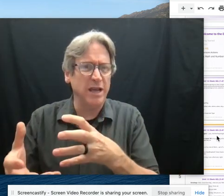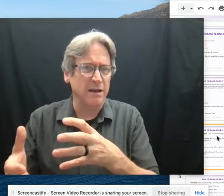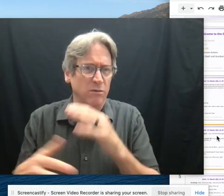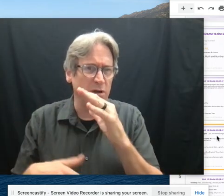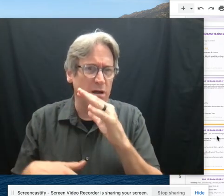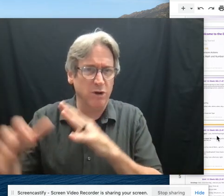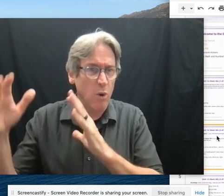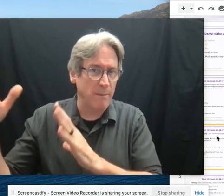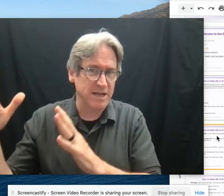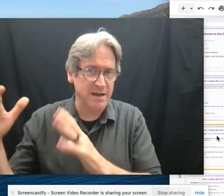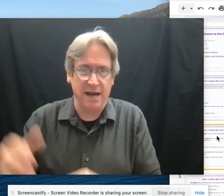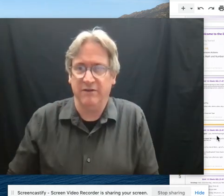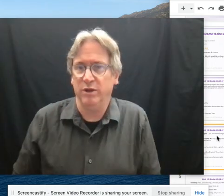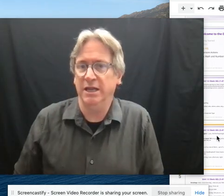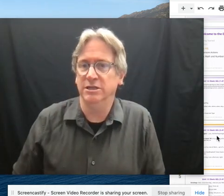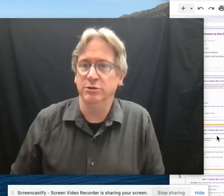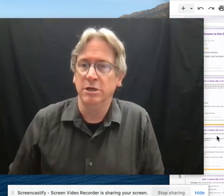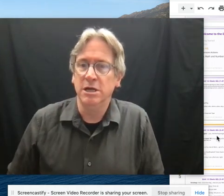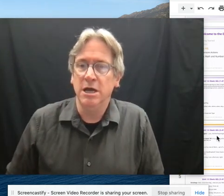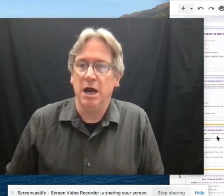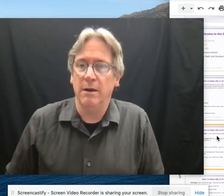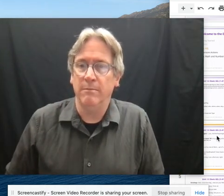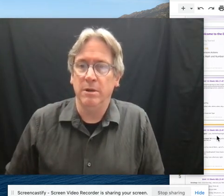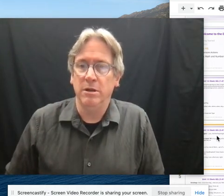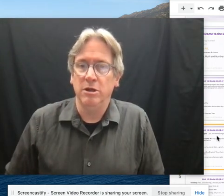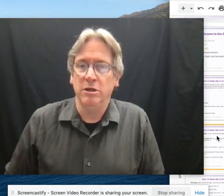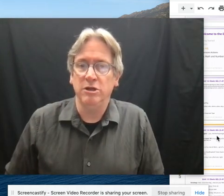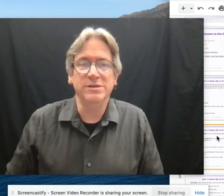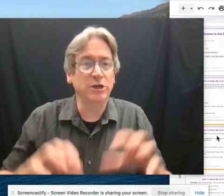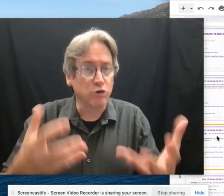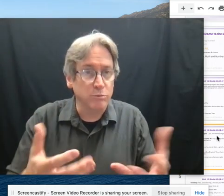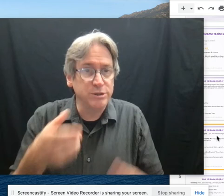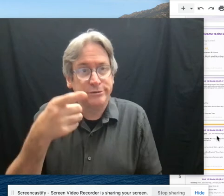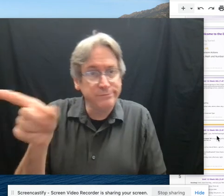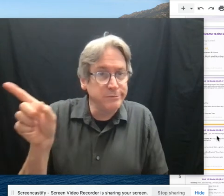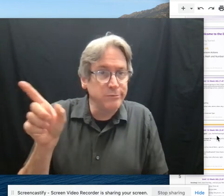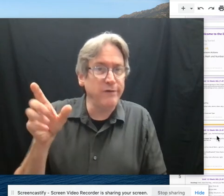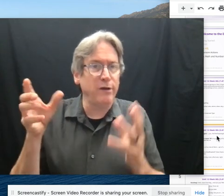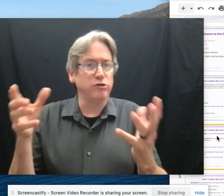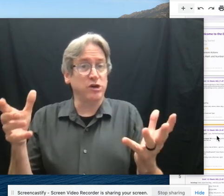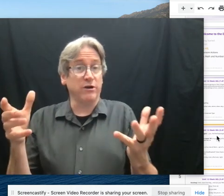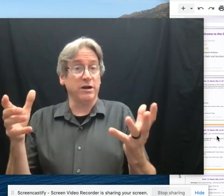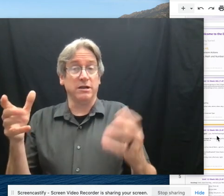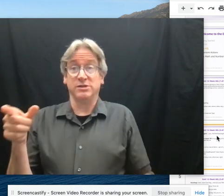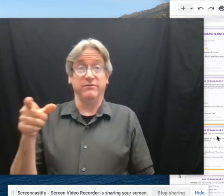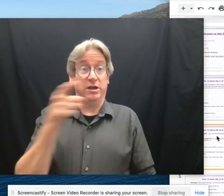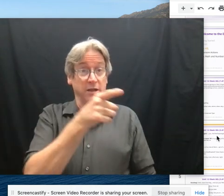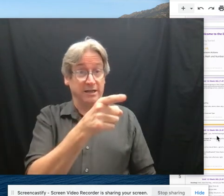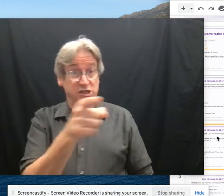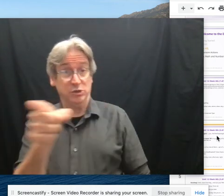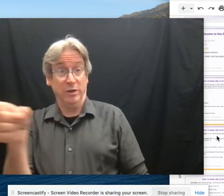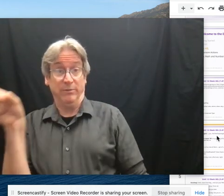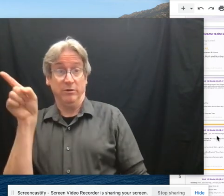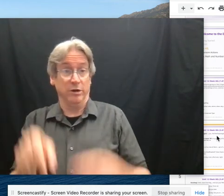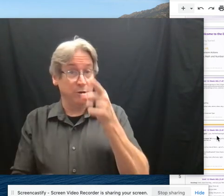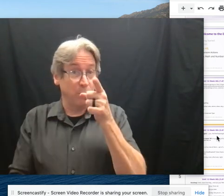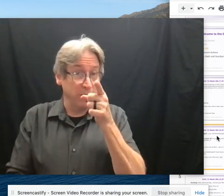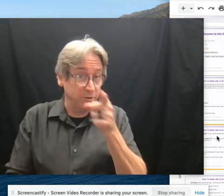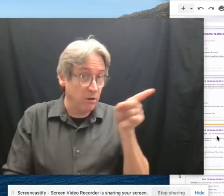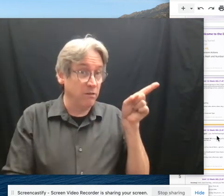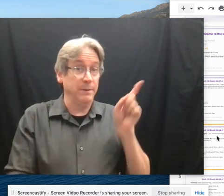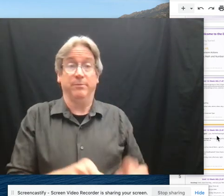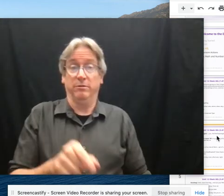sometimes we can go up to 9 if we need to. Using groups. So far in class, we've done like a sweep where